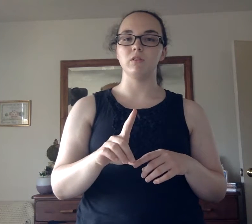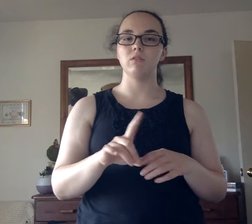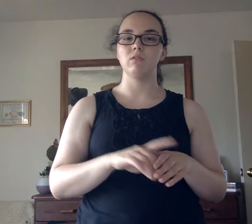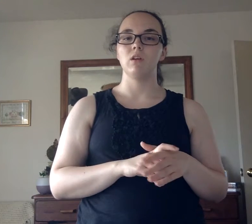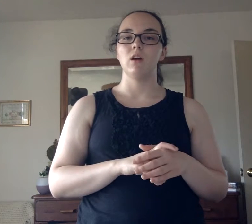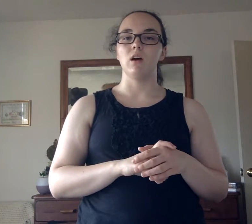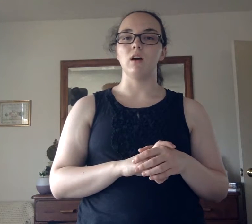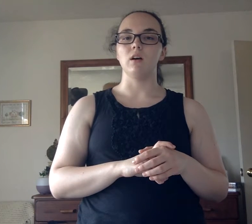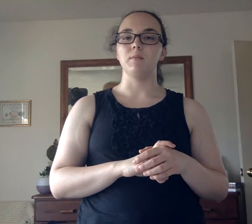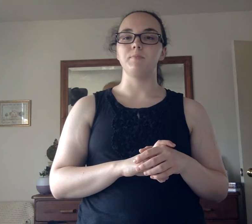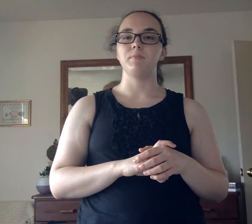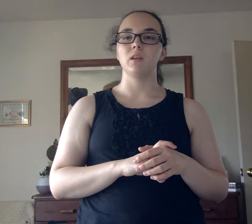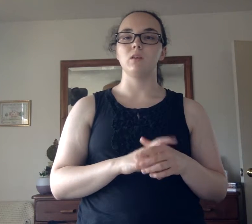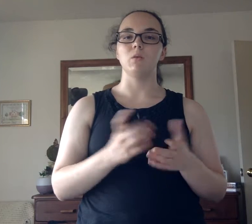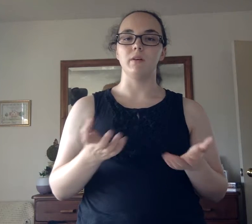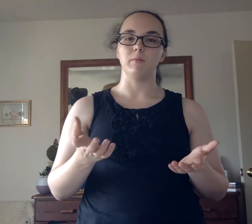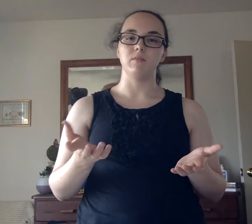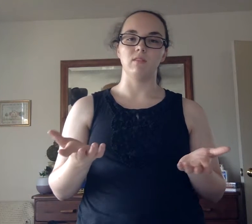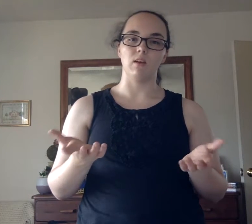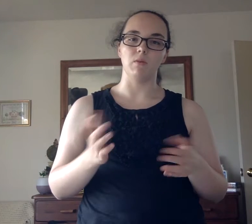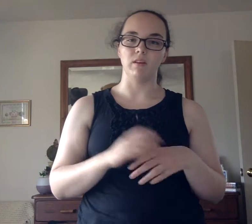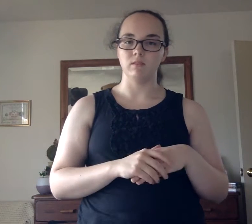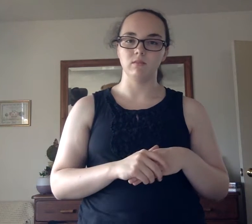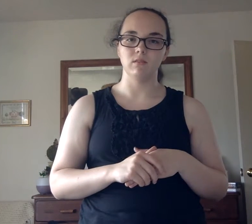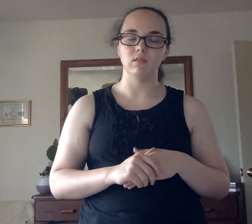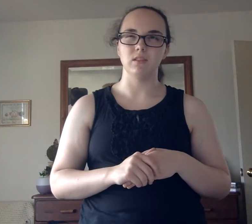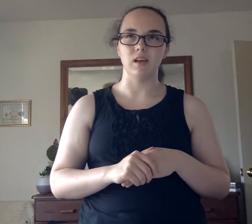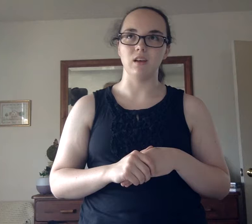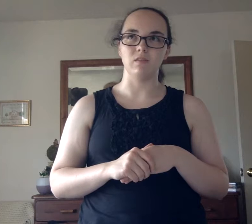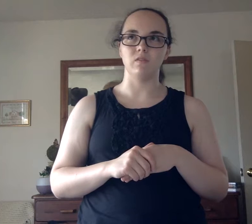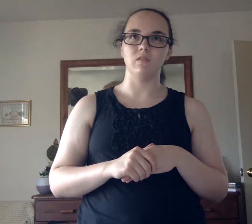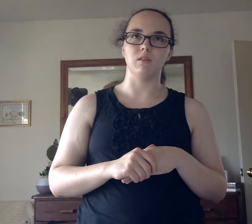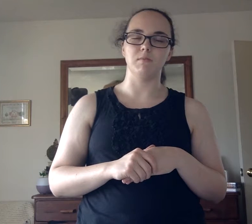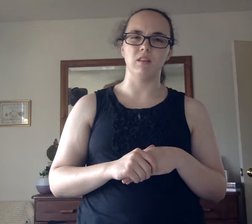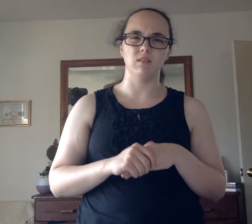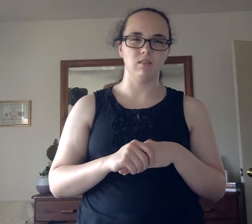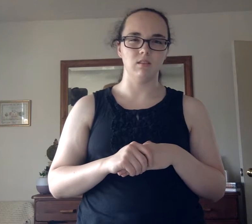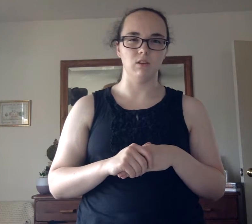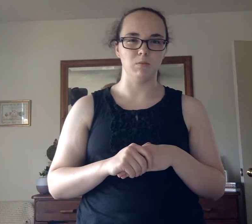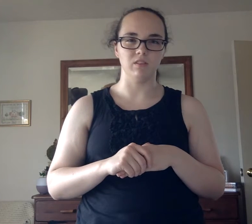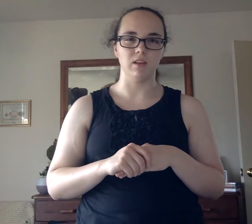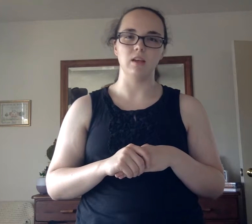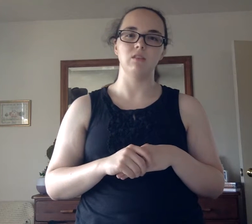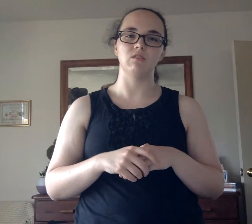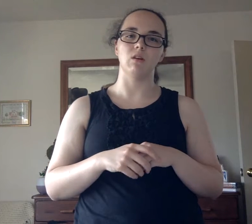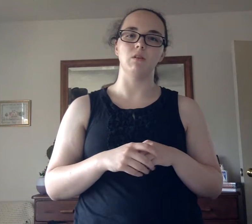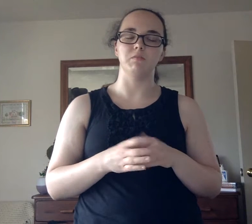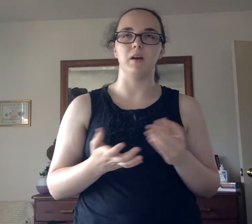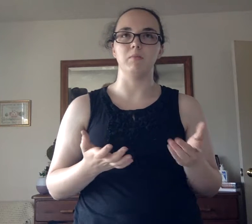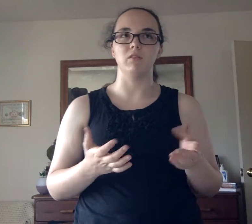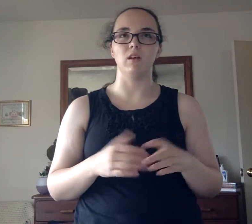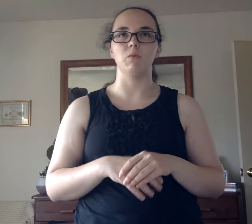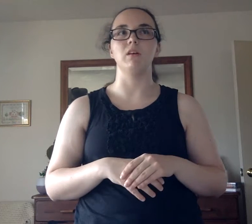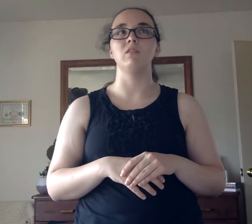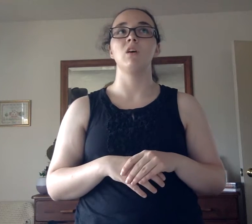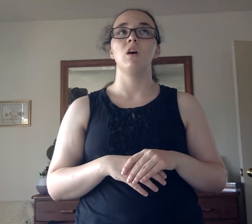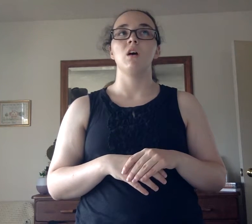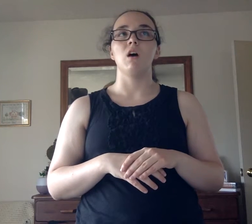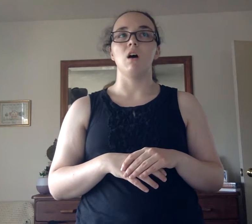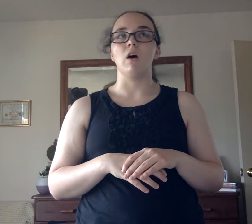numbers. You'll want to say what day of the month your birthday is. So if my birthday was on